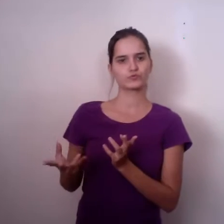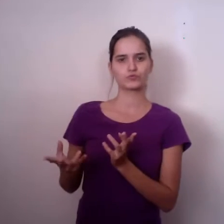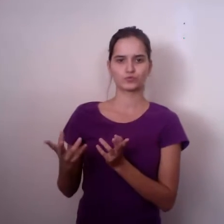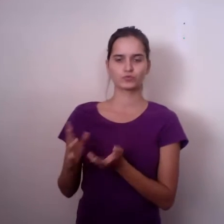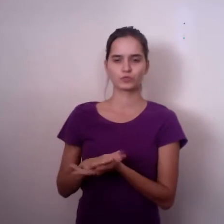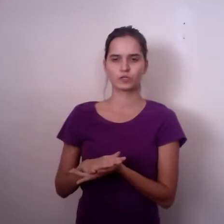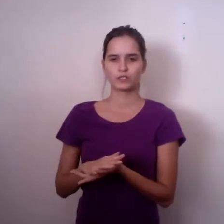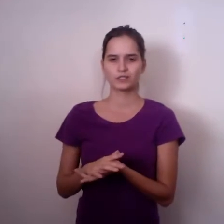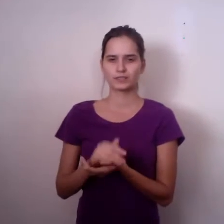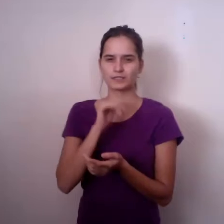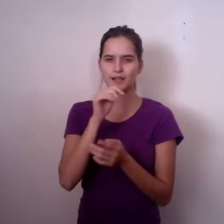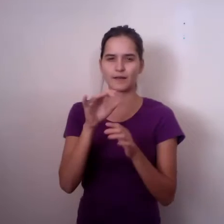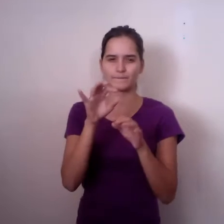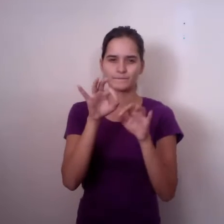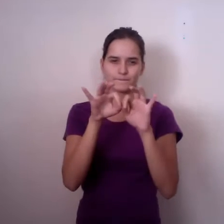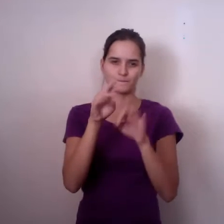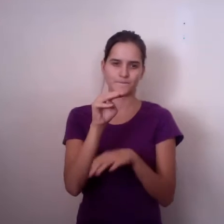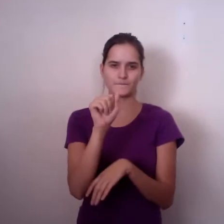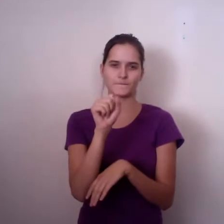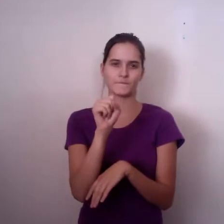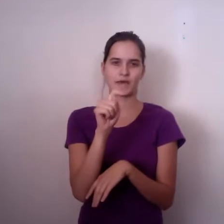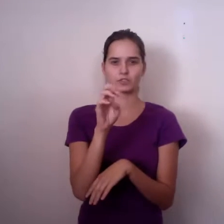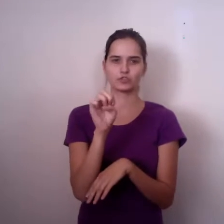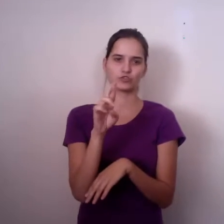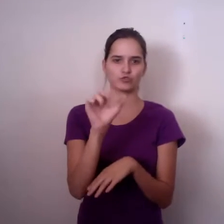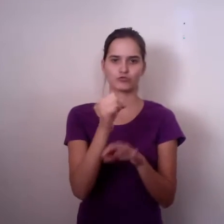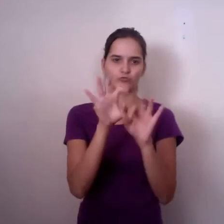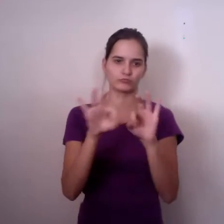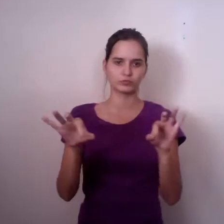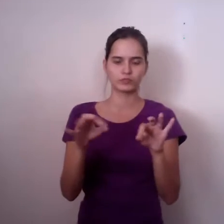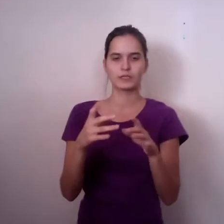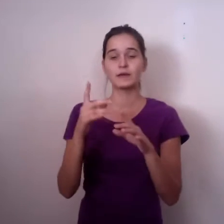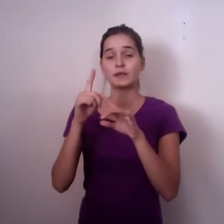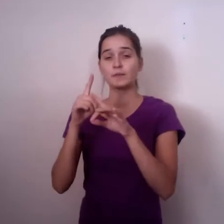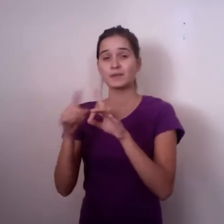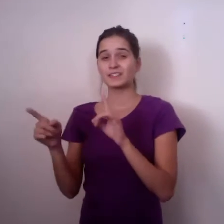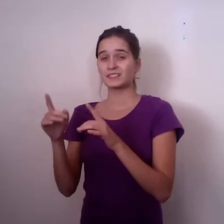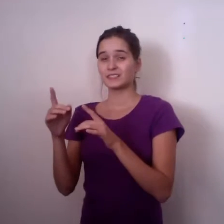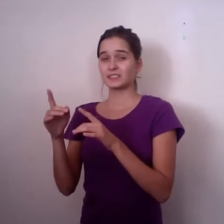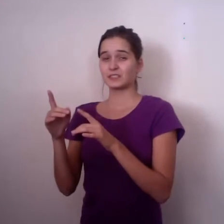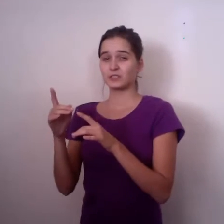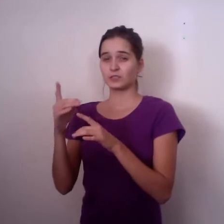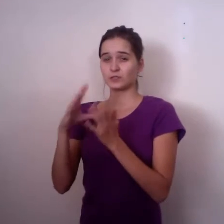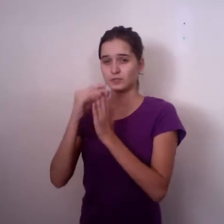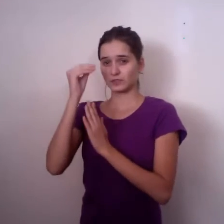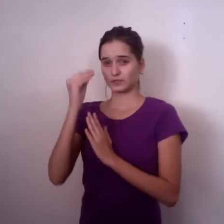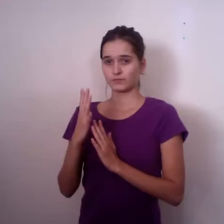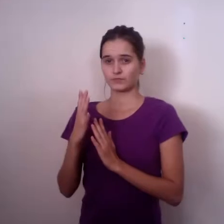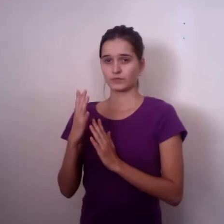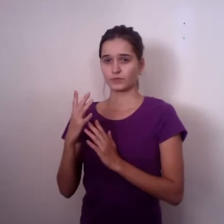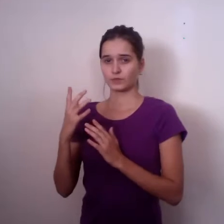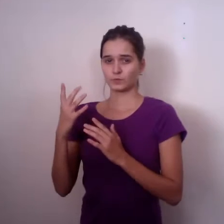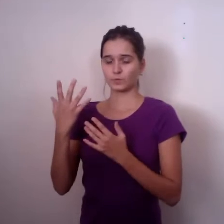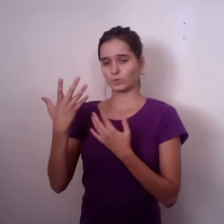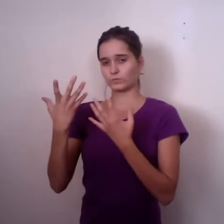always tempted to summarize the article, and then in their report again, write another summary of the